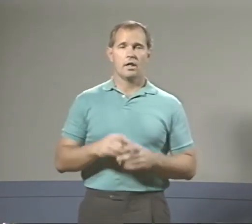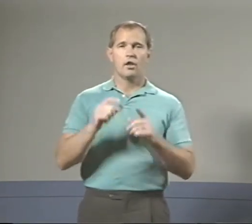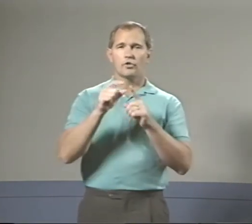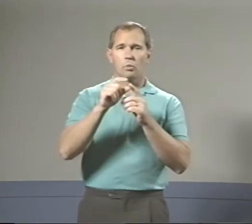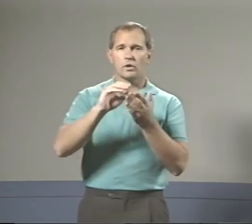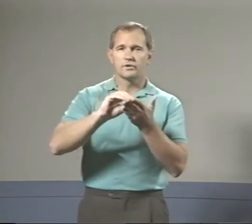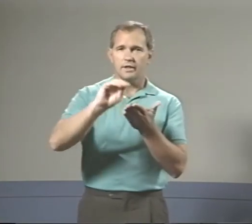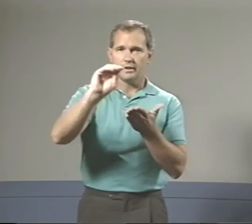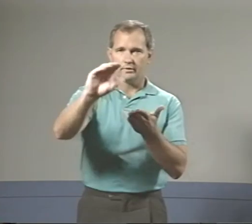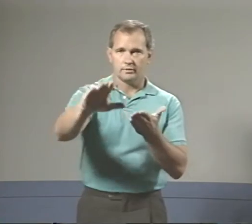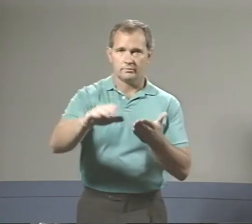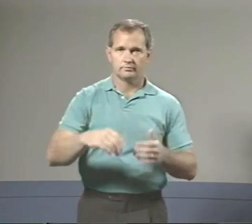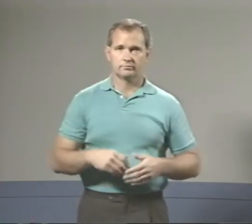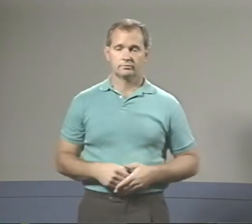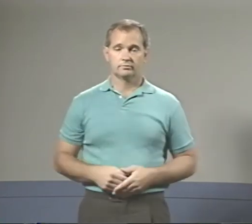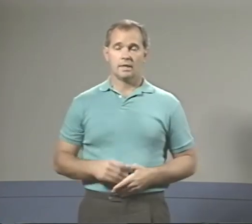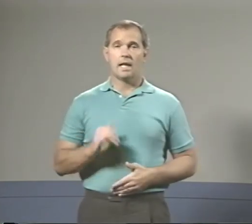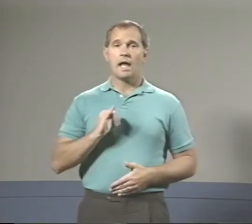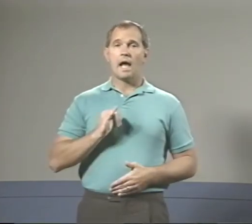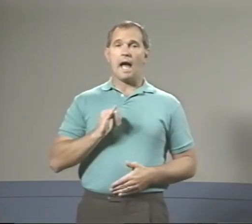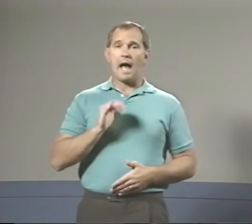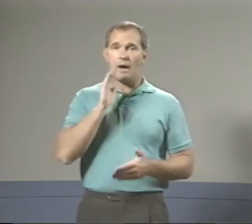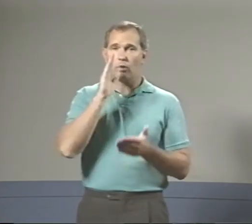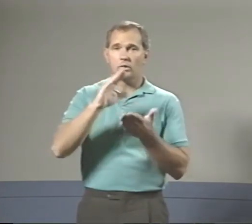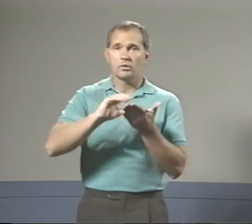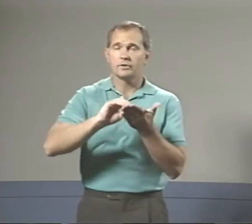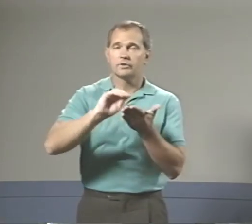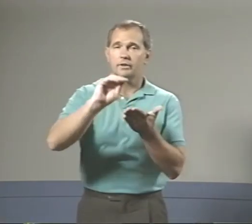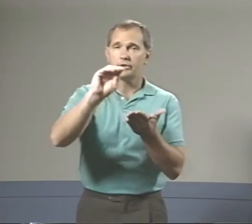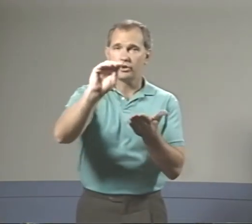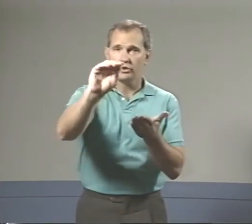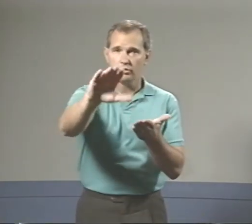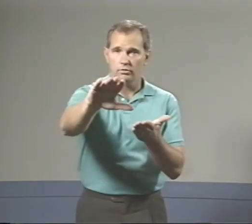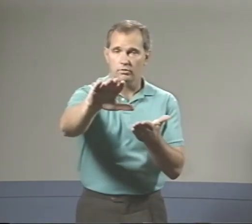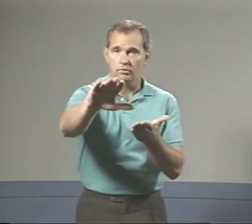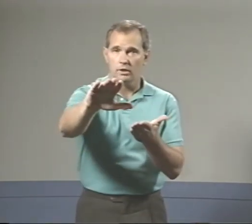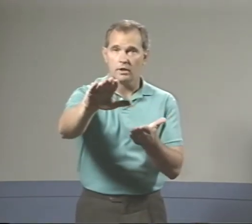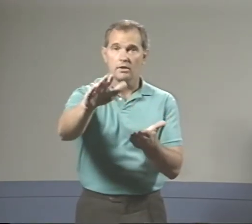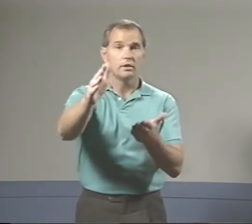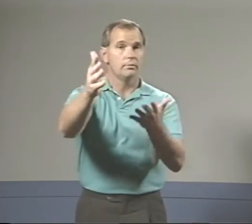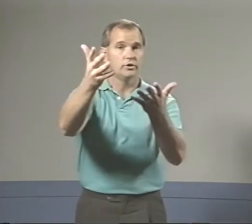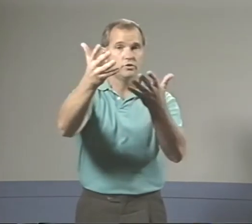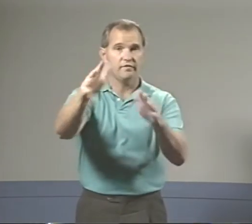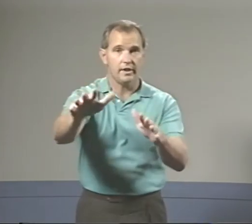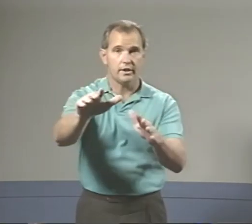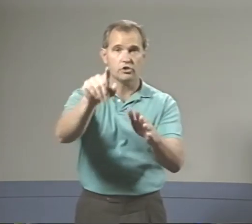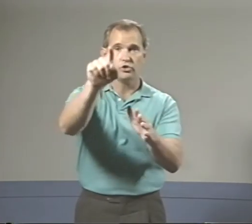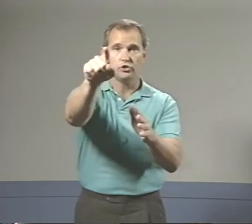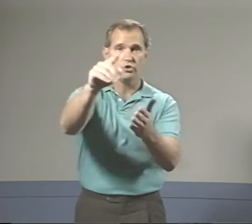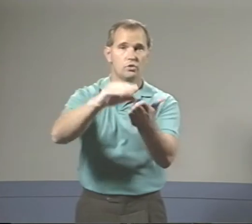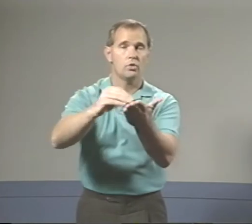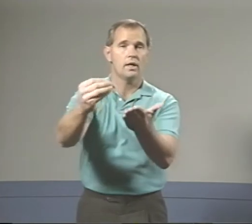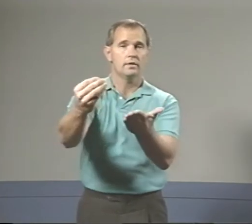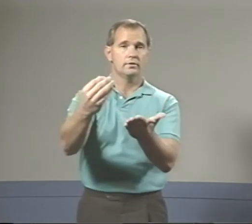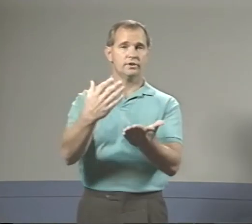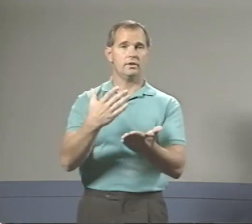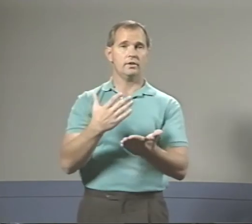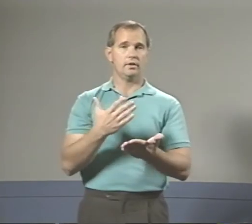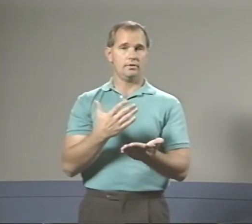The word send. I will send it to you, and when you finish, you send it to